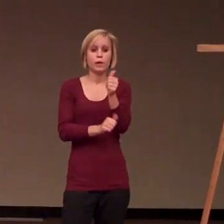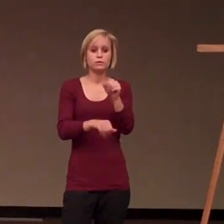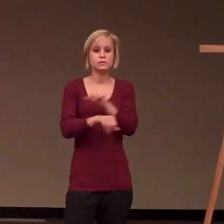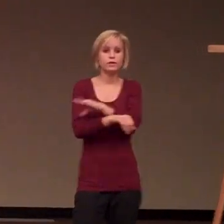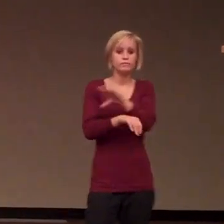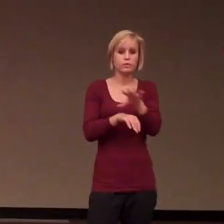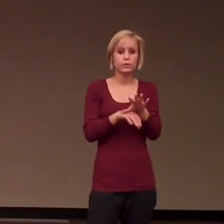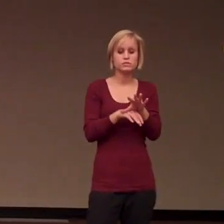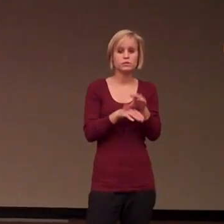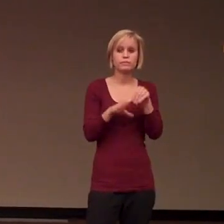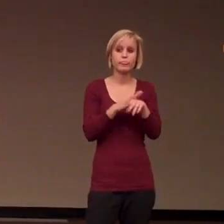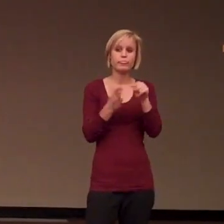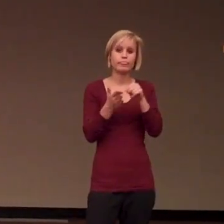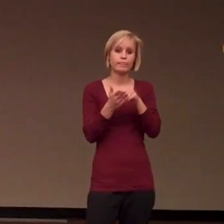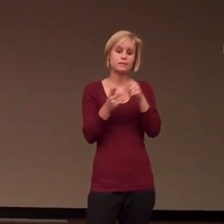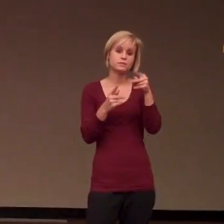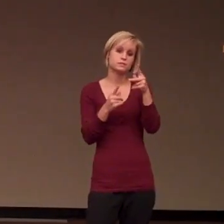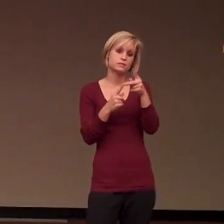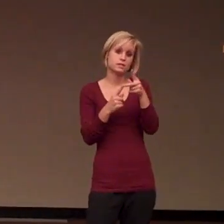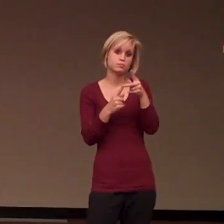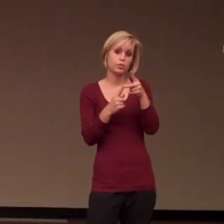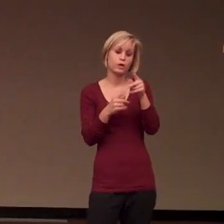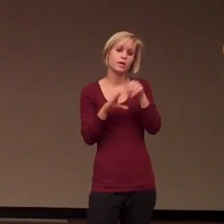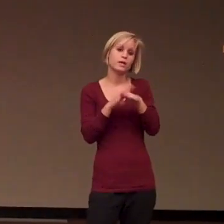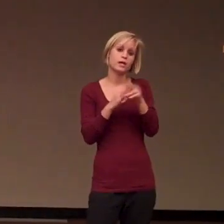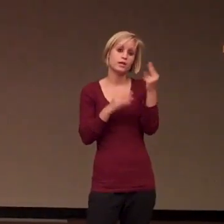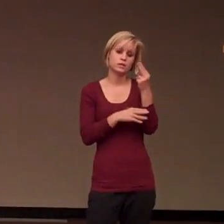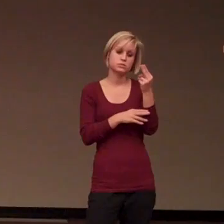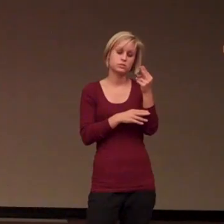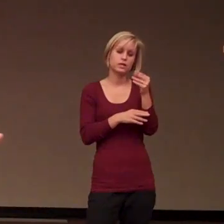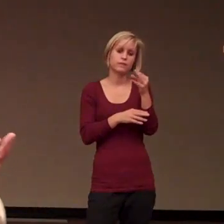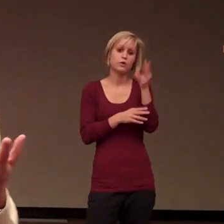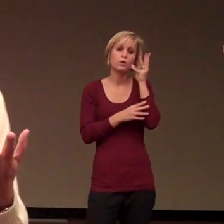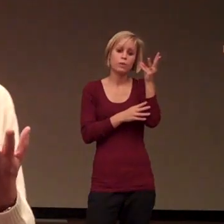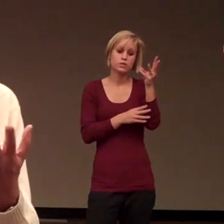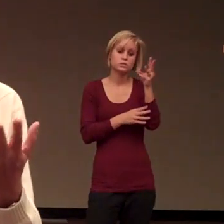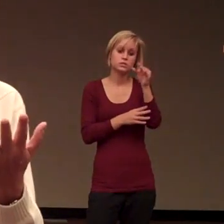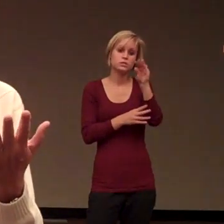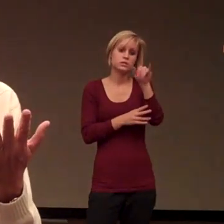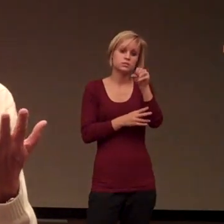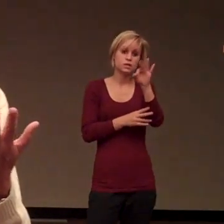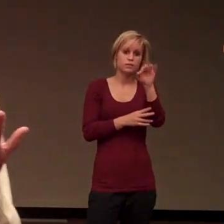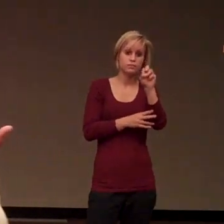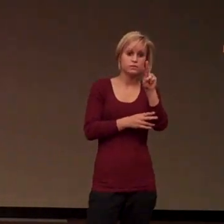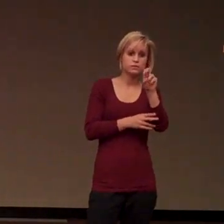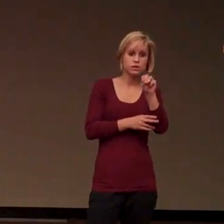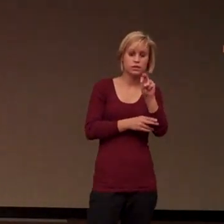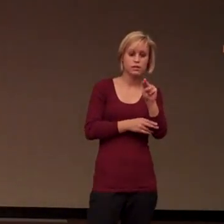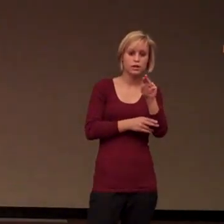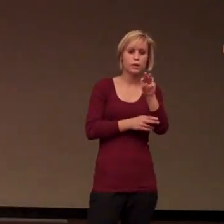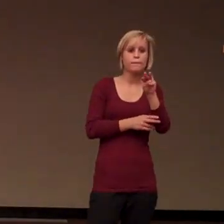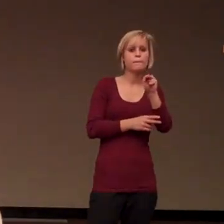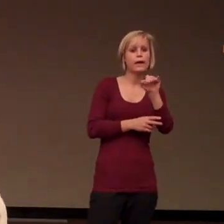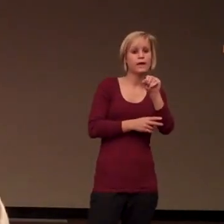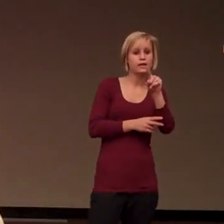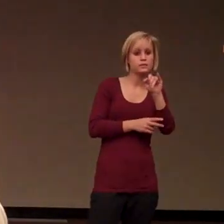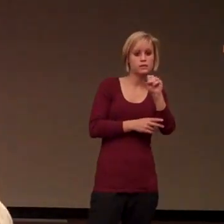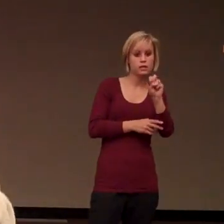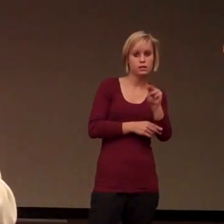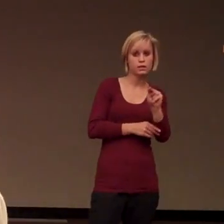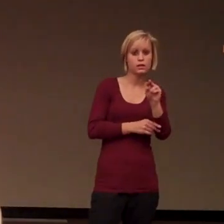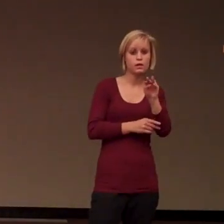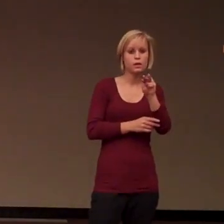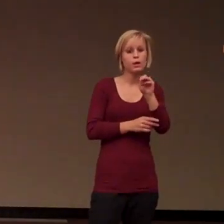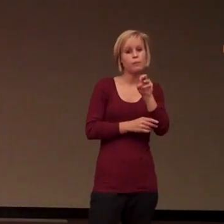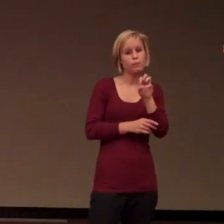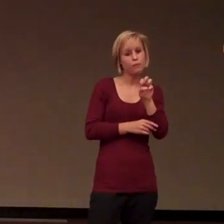in history, we've had Washington, Jefferson, Madison, Monroe,